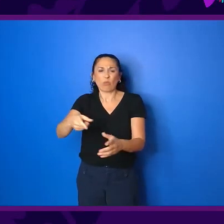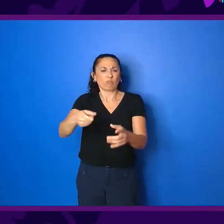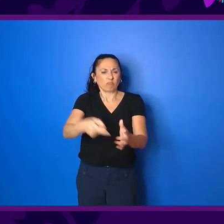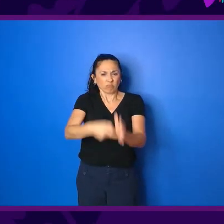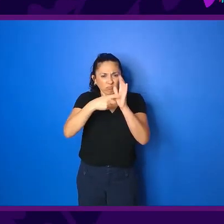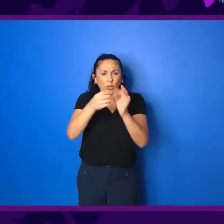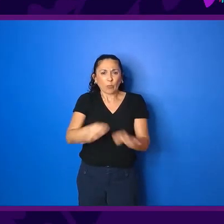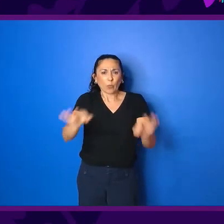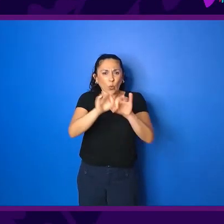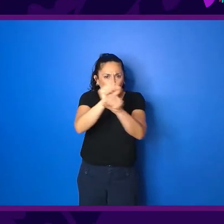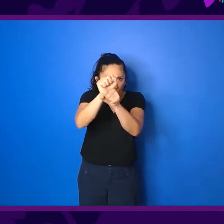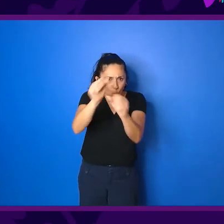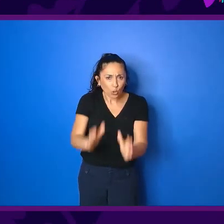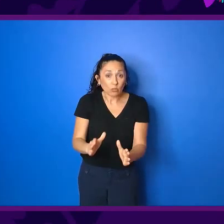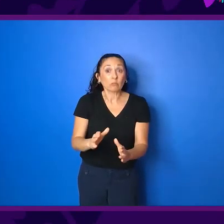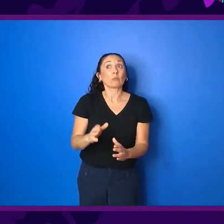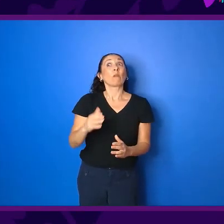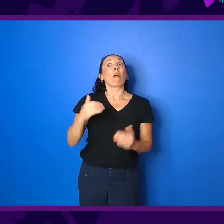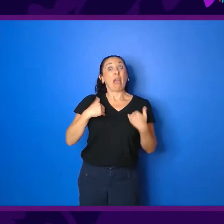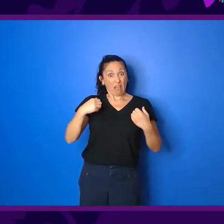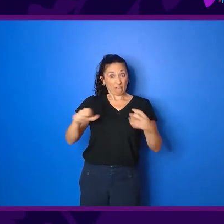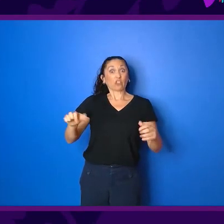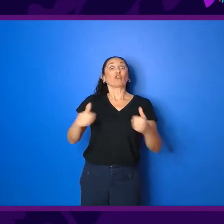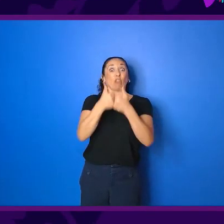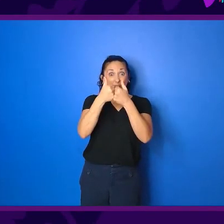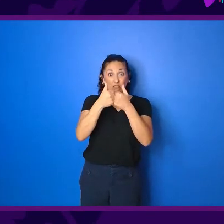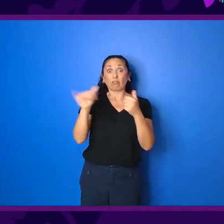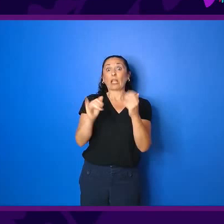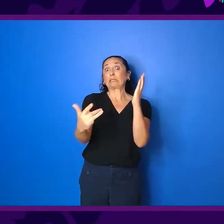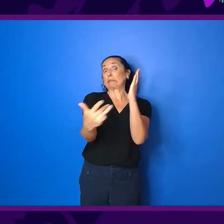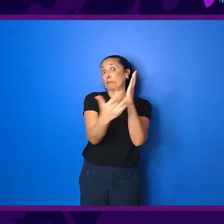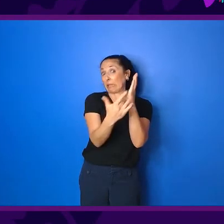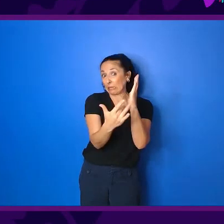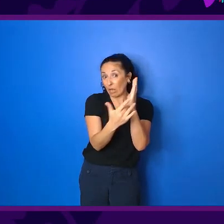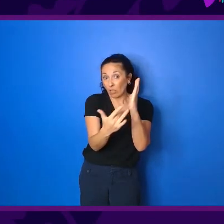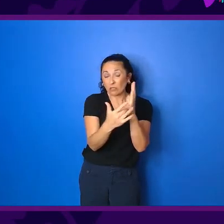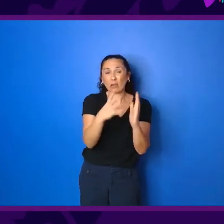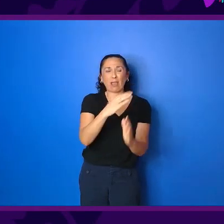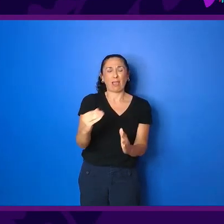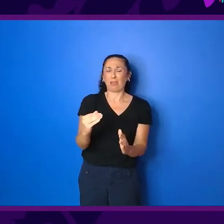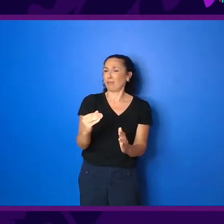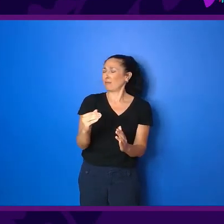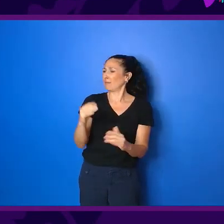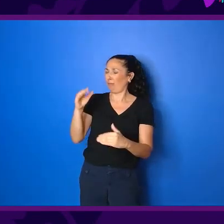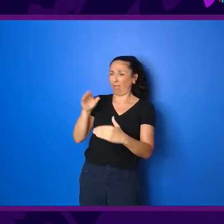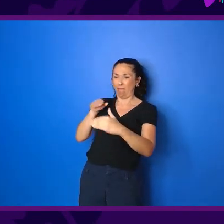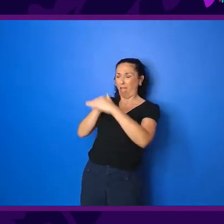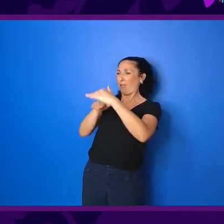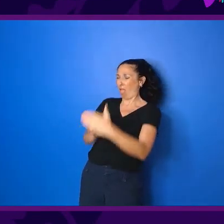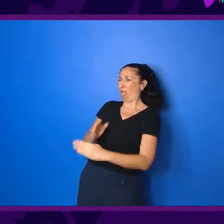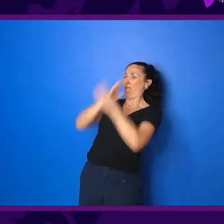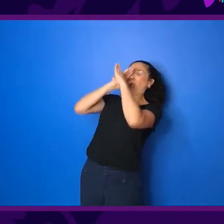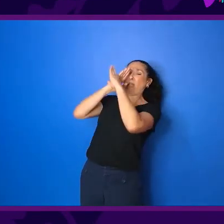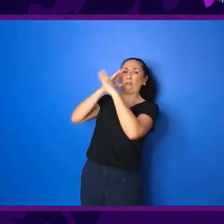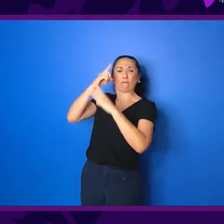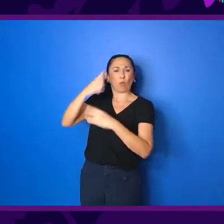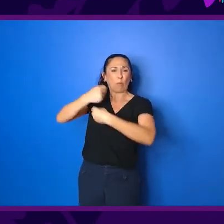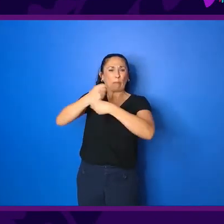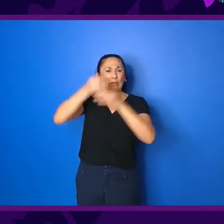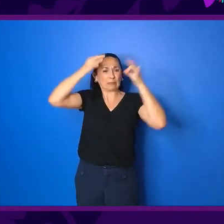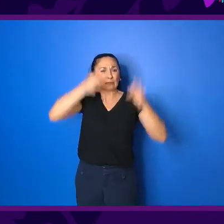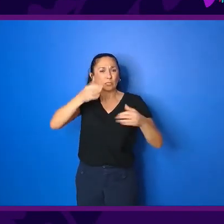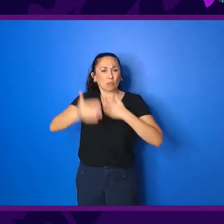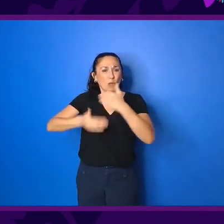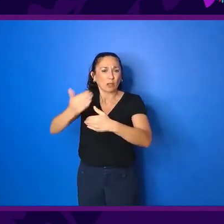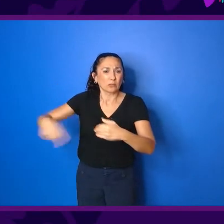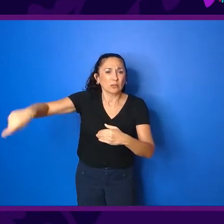challenges such as technology and the denial of access to decision-making processes, community members and youth